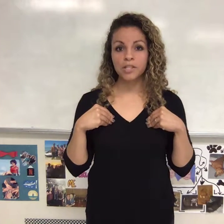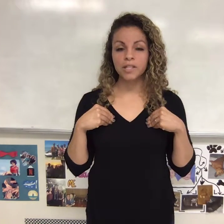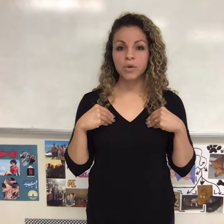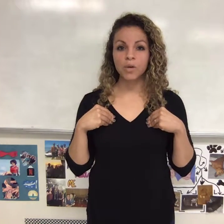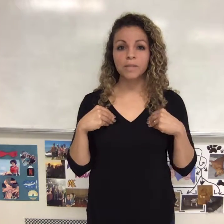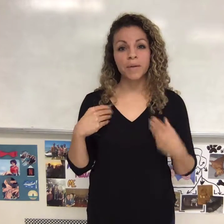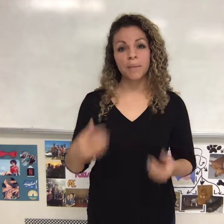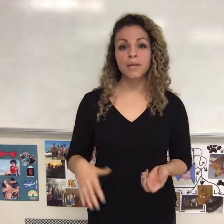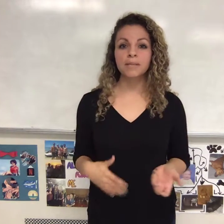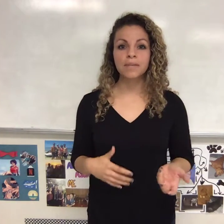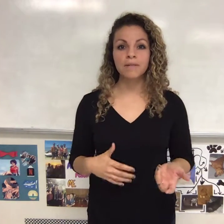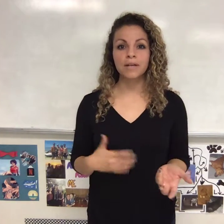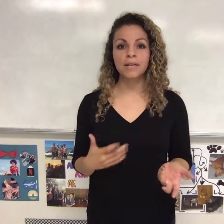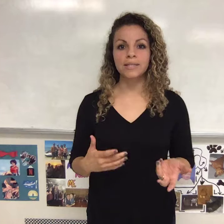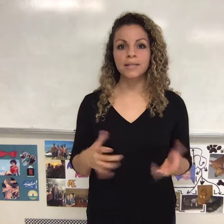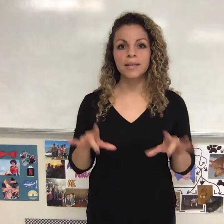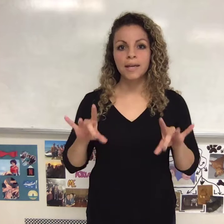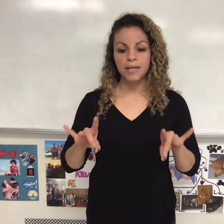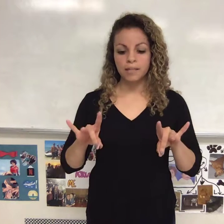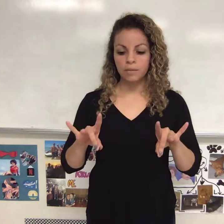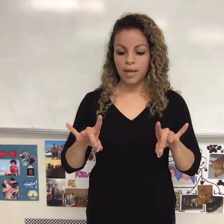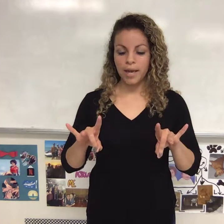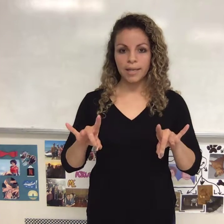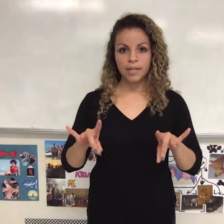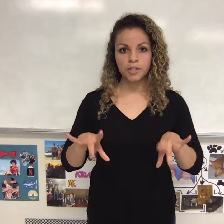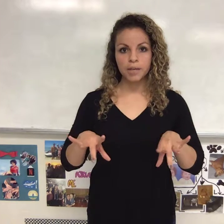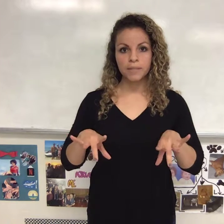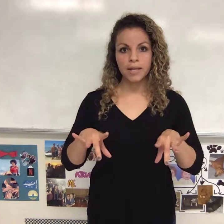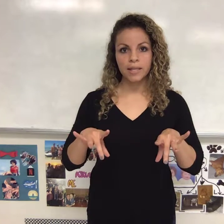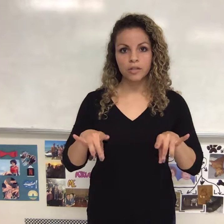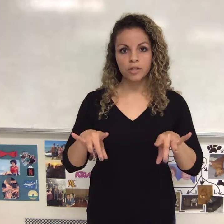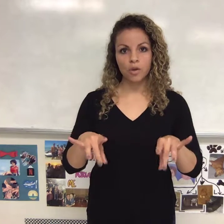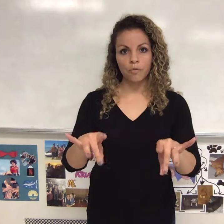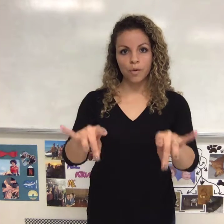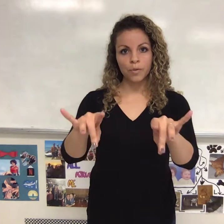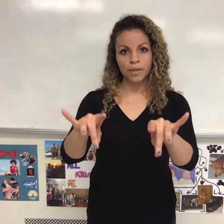Acquisition, or to pick up on something very easily, is going to be 8 hand shapes, and then you just go forward with it.